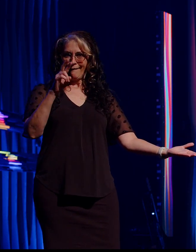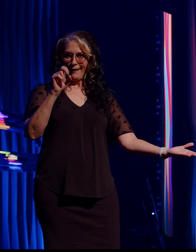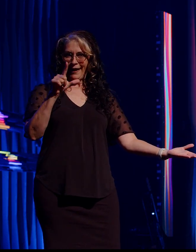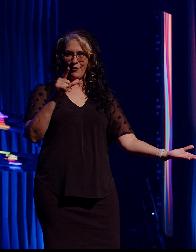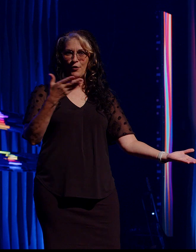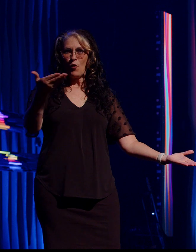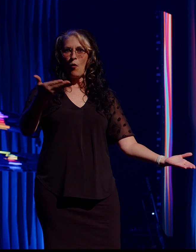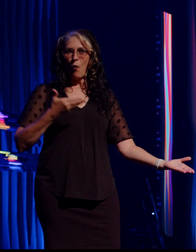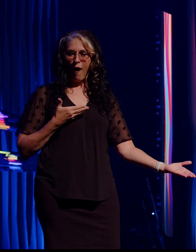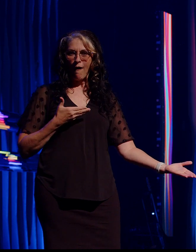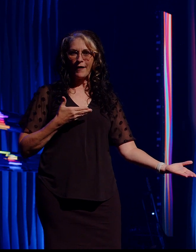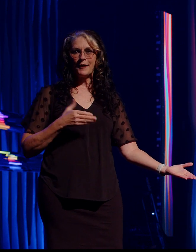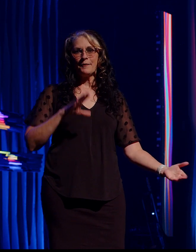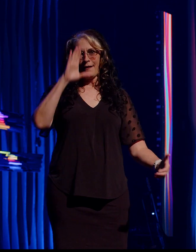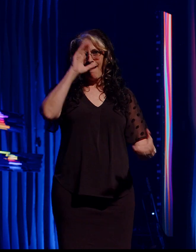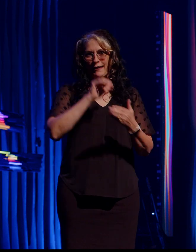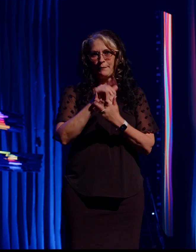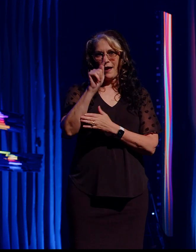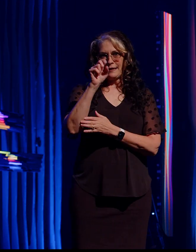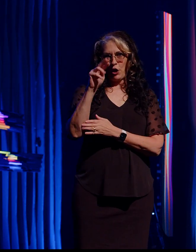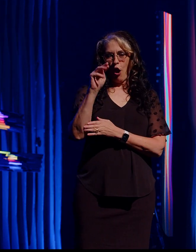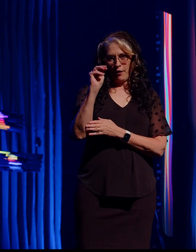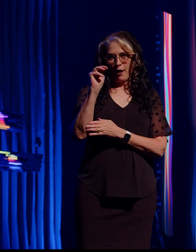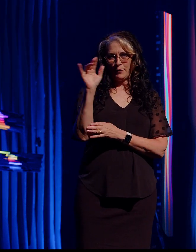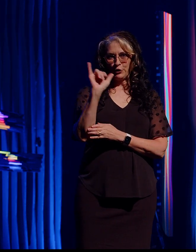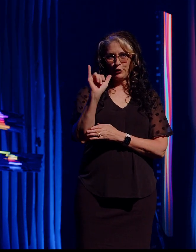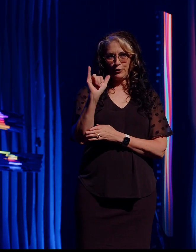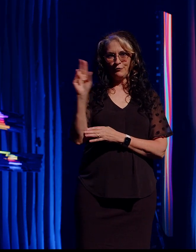Tom and Carol as they come up here and we honor them?